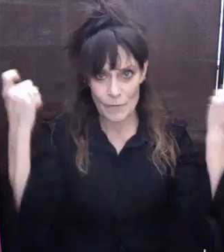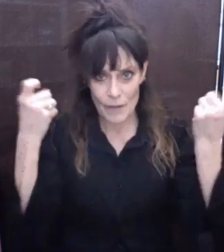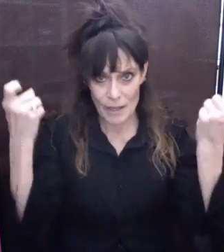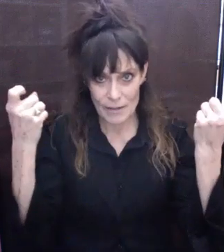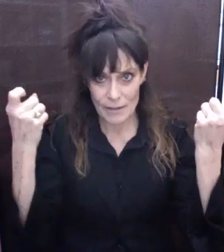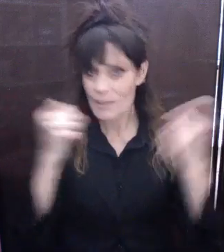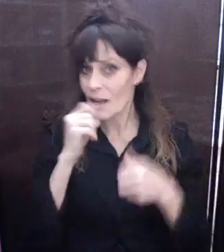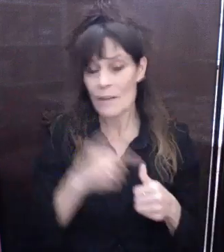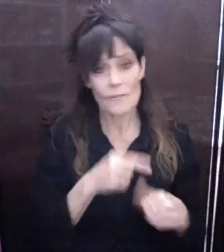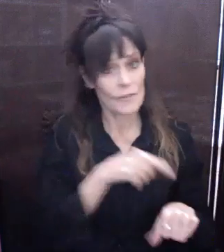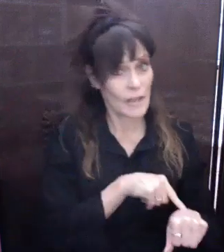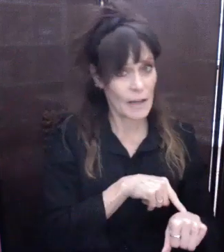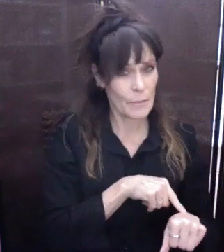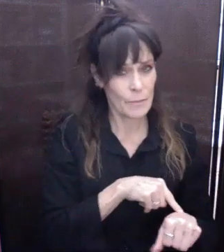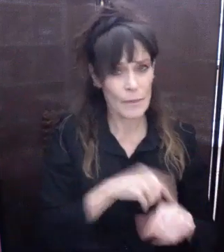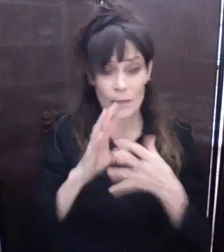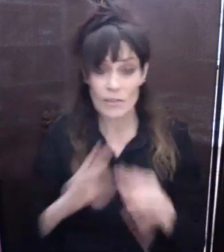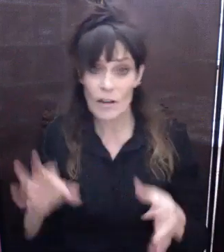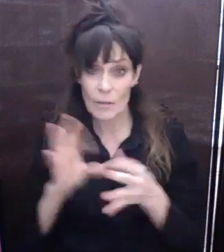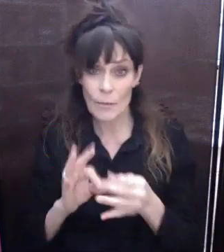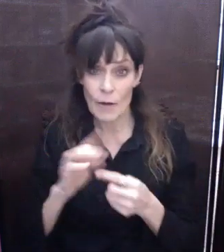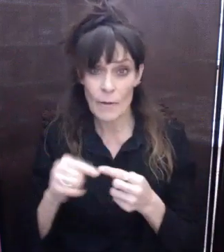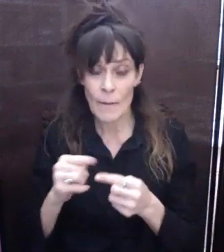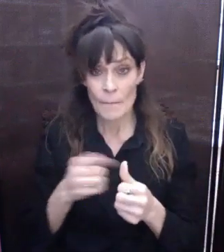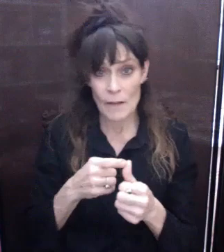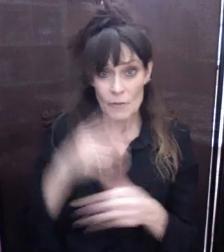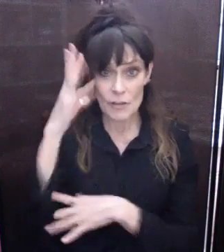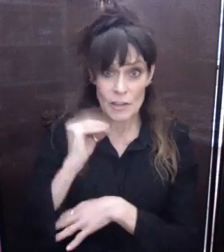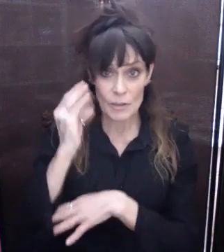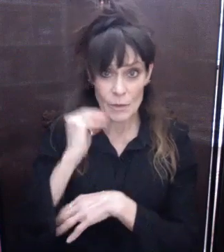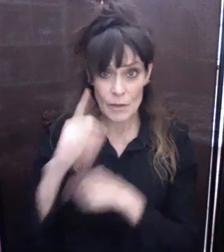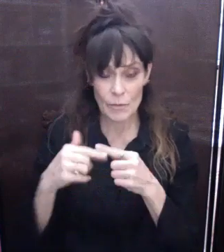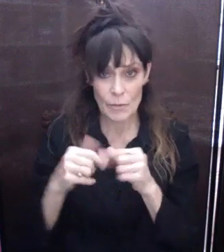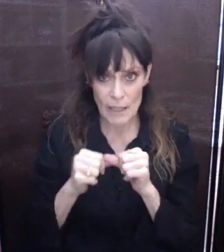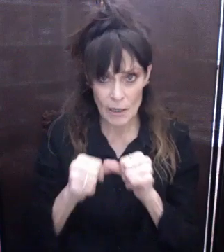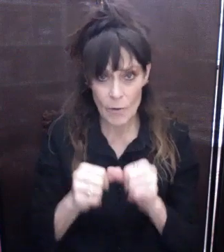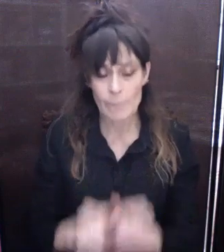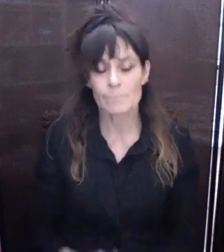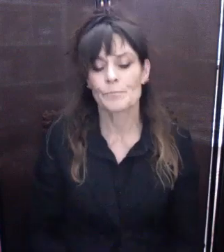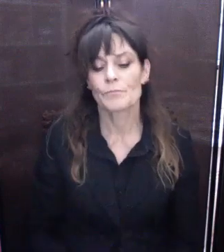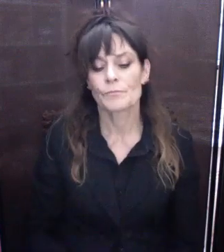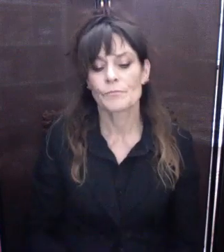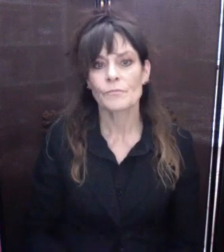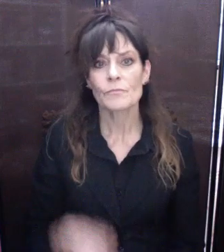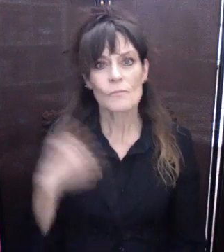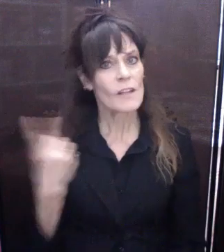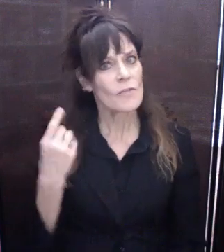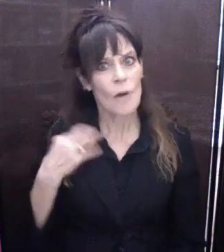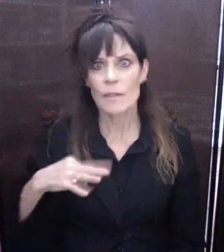first, and I'm going to talk a bit about my first when we get going. But it's always a privilege to be invited to do anything